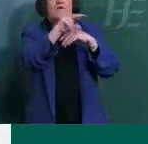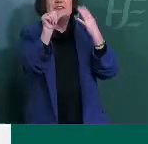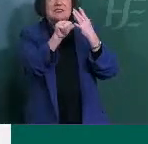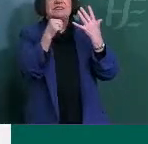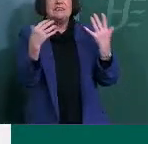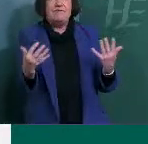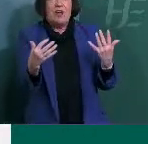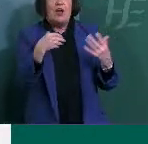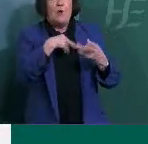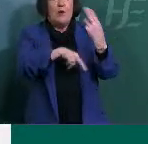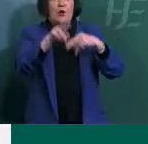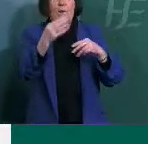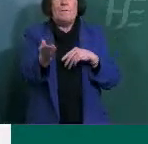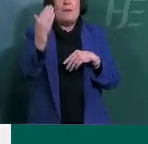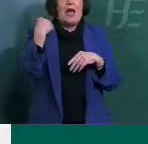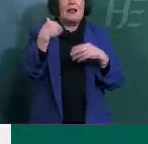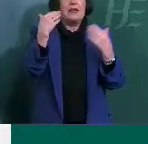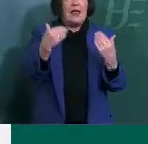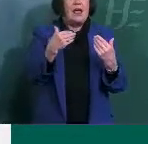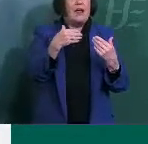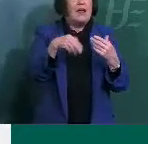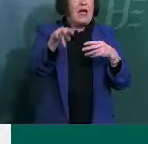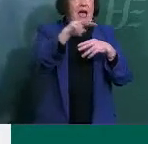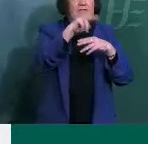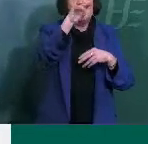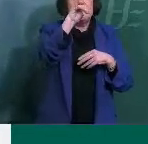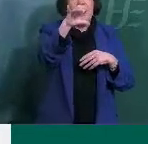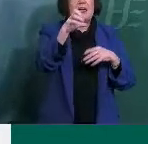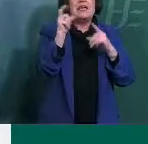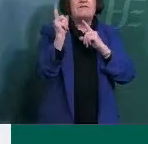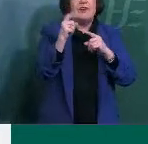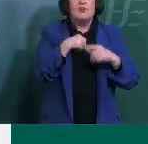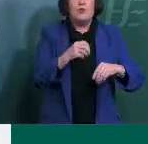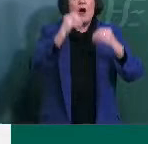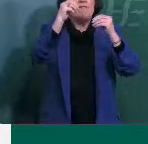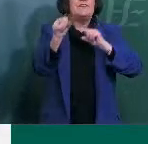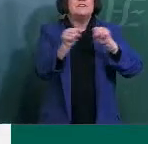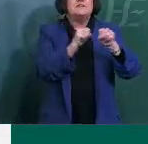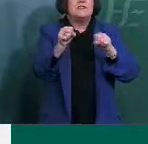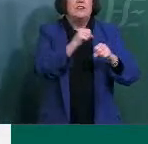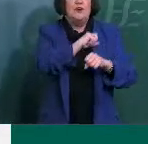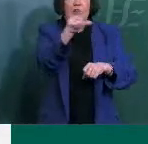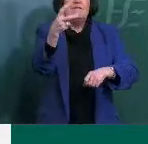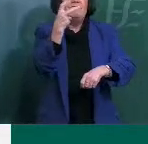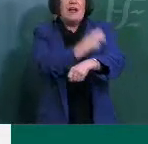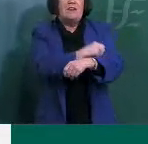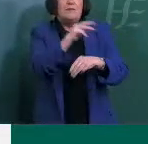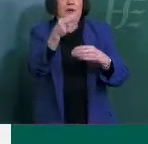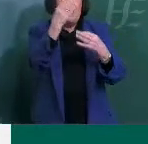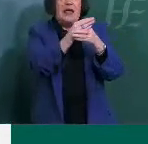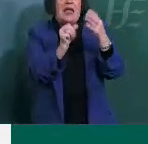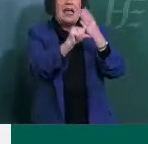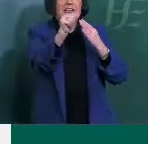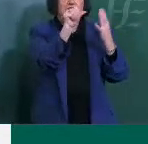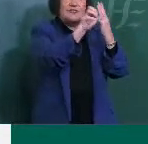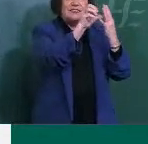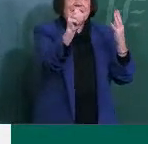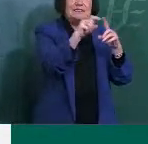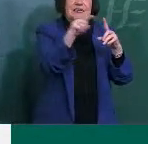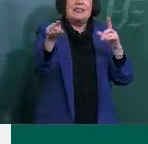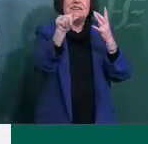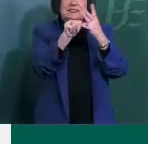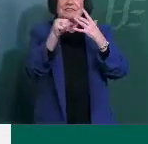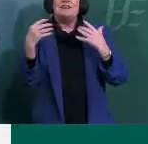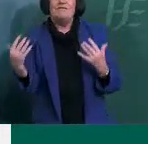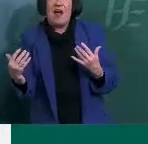65s. We will be coming back out now following recent NIAC advice to offer that service as well, the vaccination to people between the ages of 60 and 65